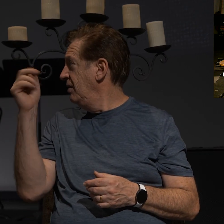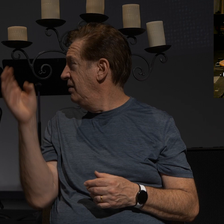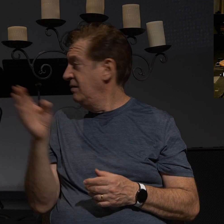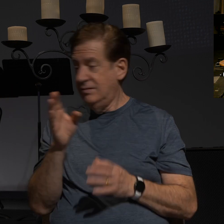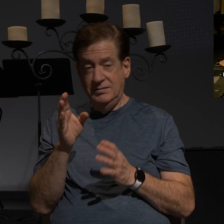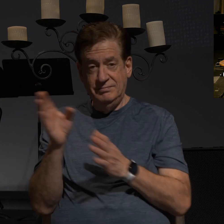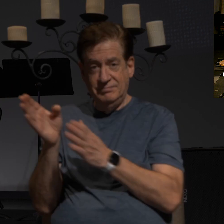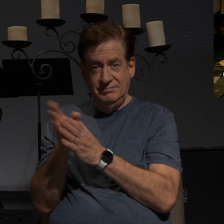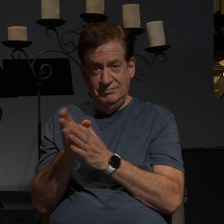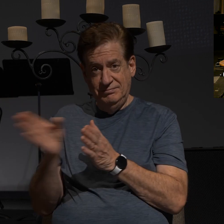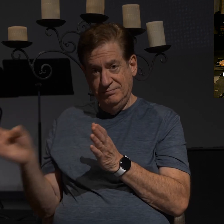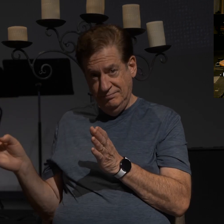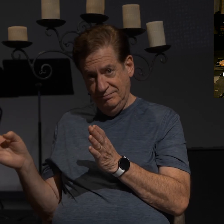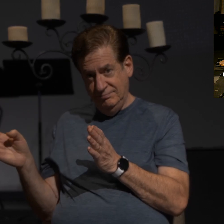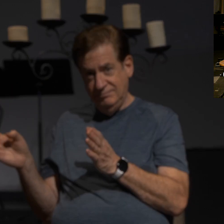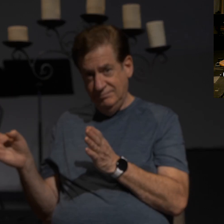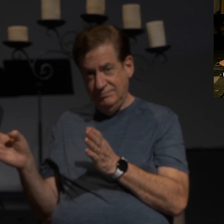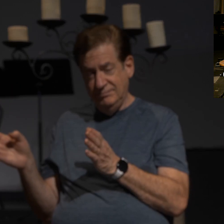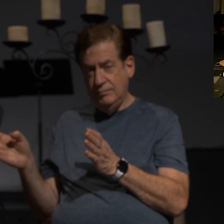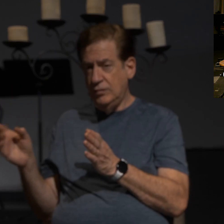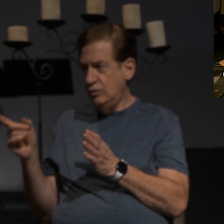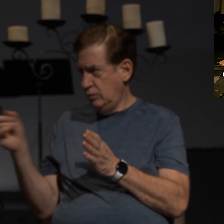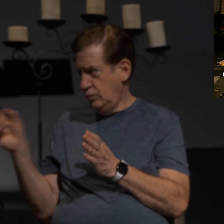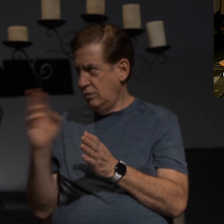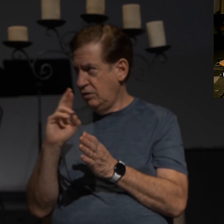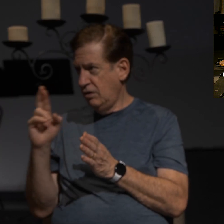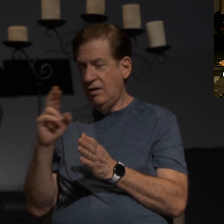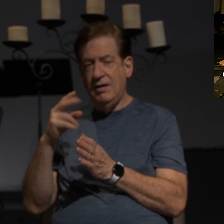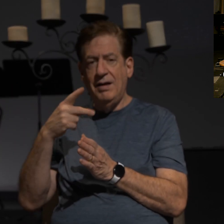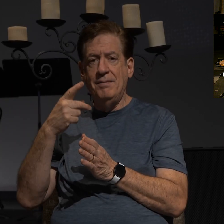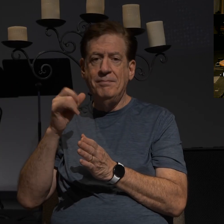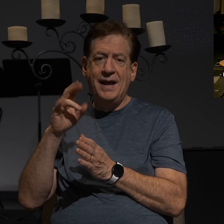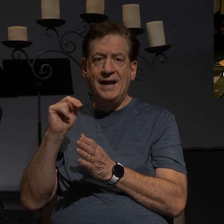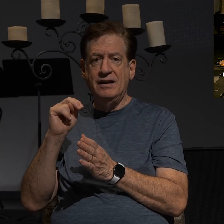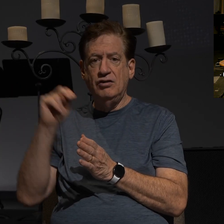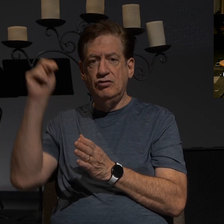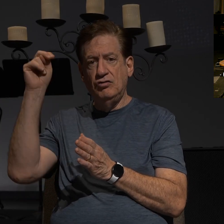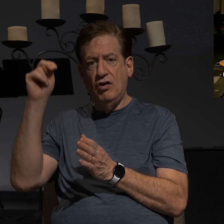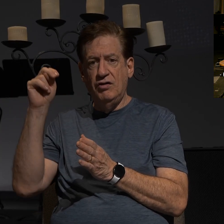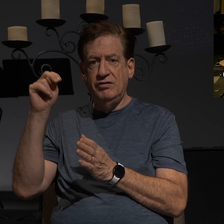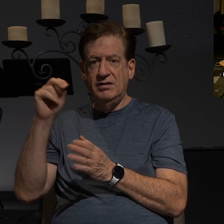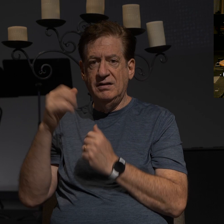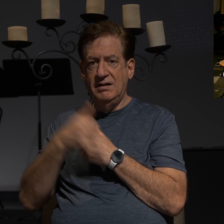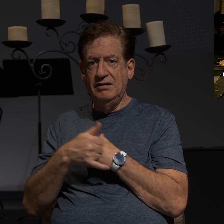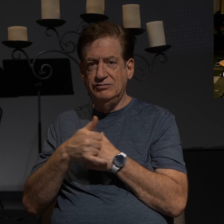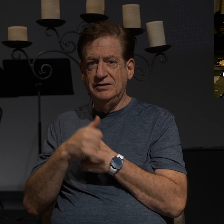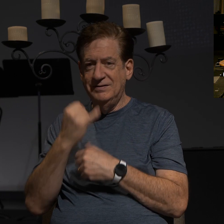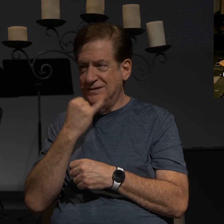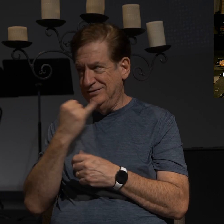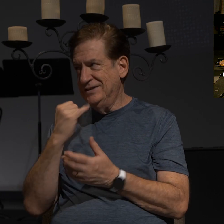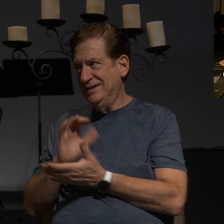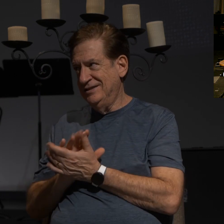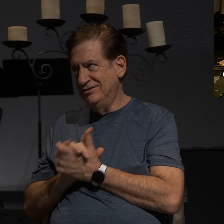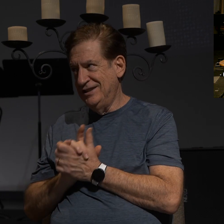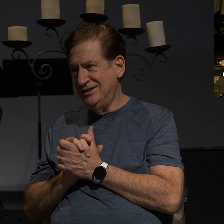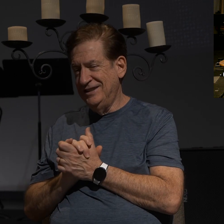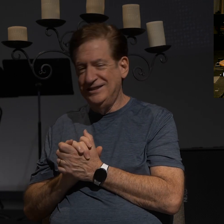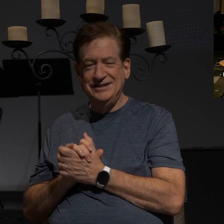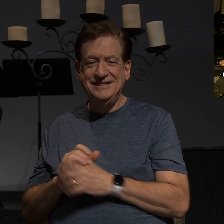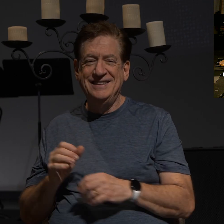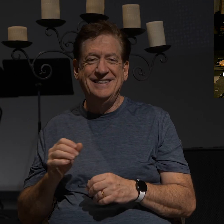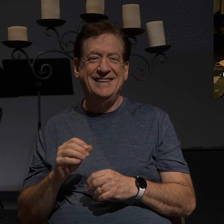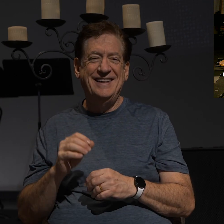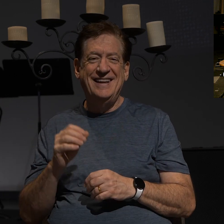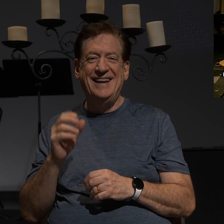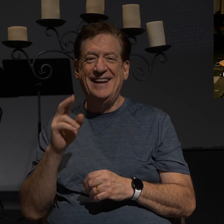side of the pole to this direction, you are the pagan northern country of Israel. Congratulations. It's no accident